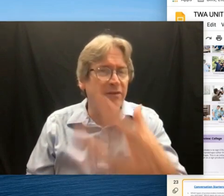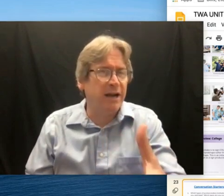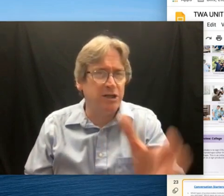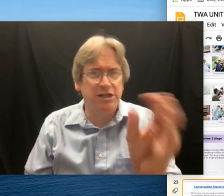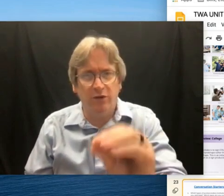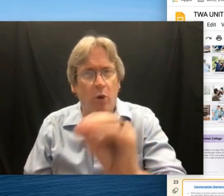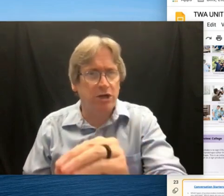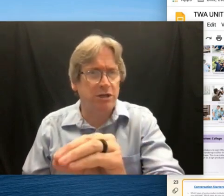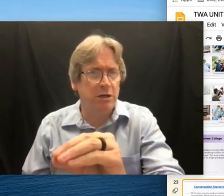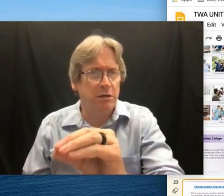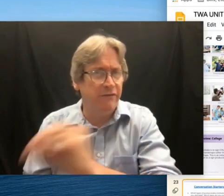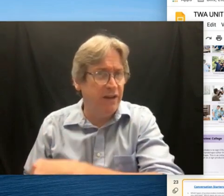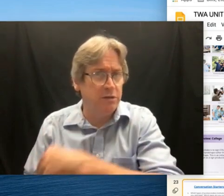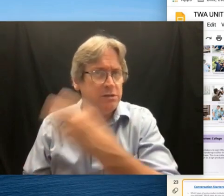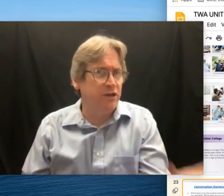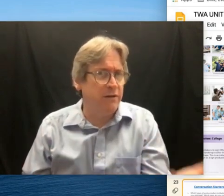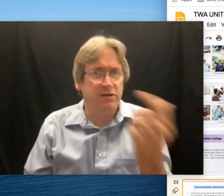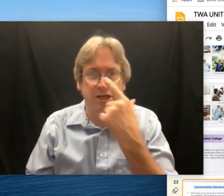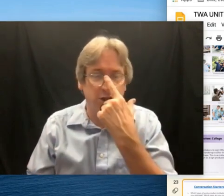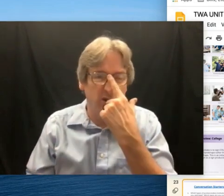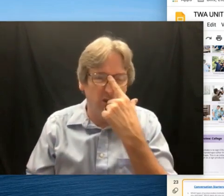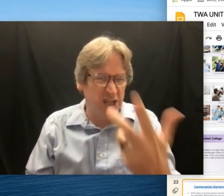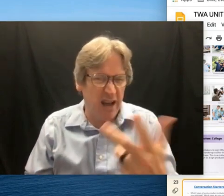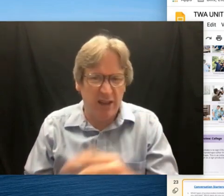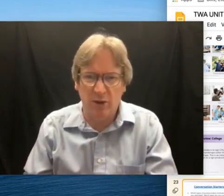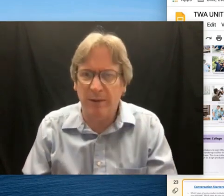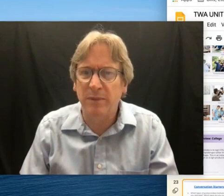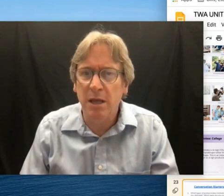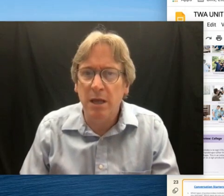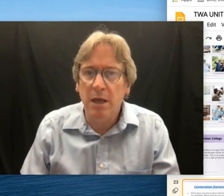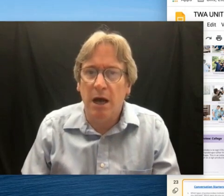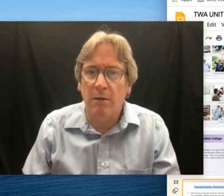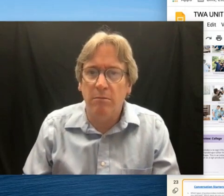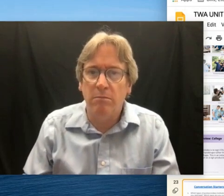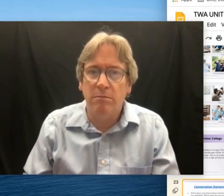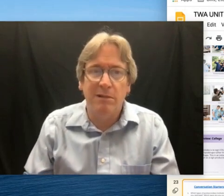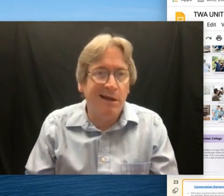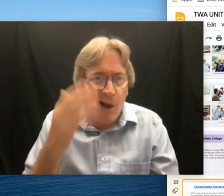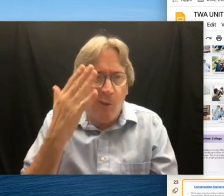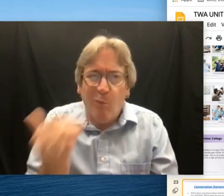And a couple of variations. If you watch the videos for the conversation, you'll see how they do it.